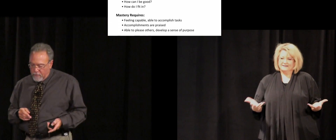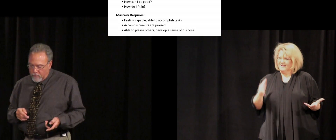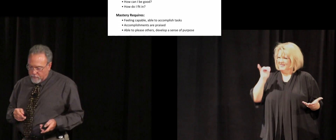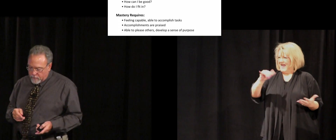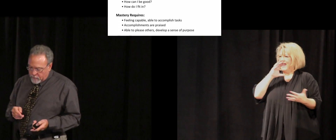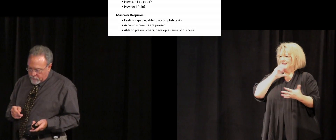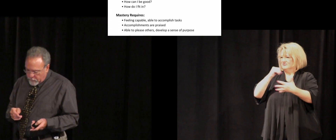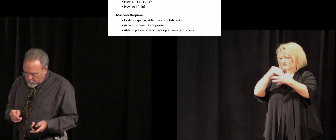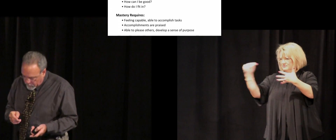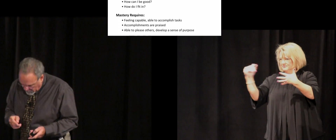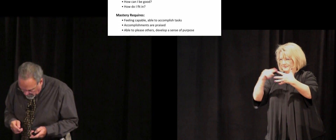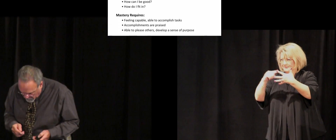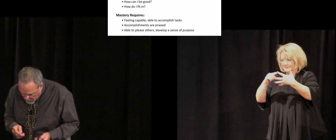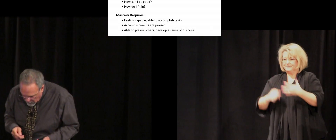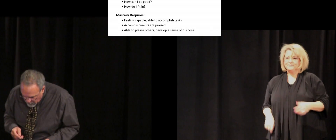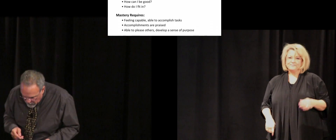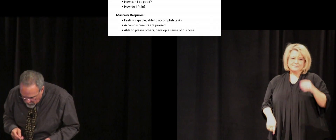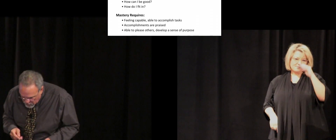about that in a minute.